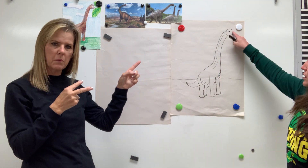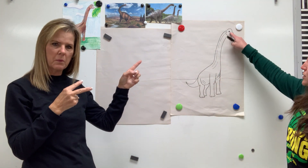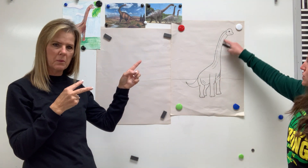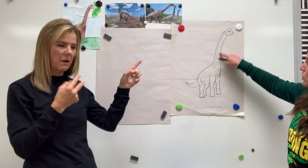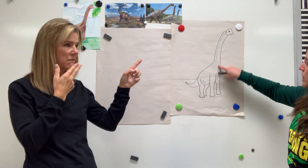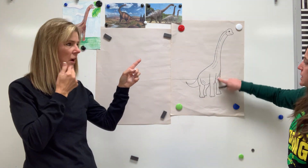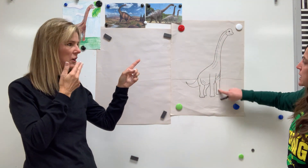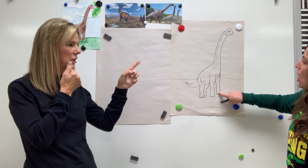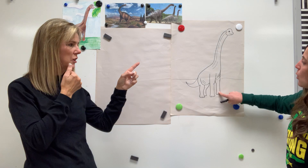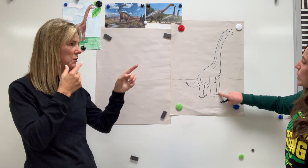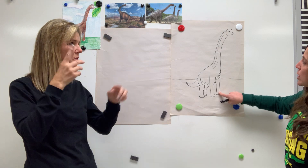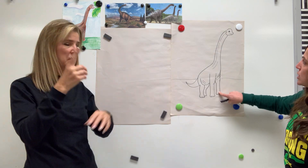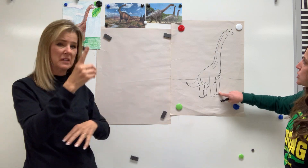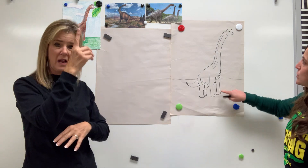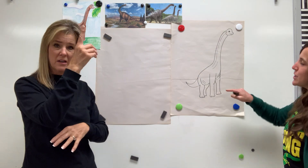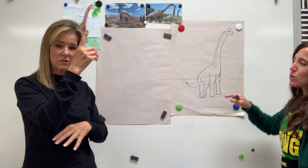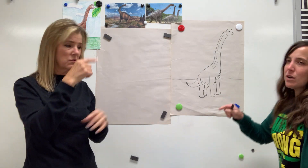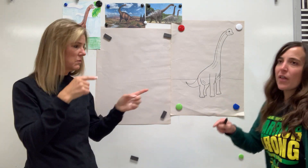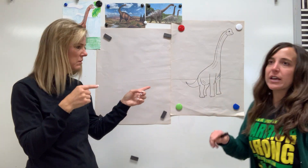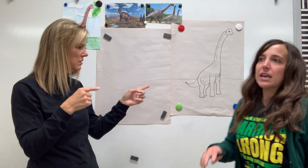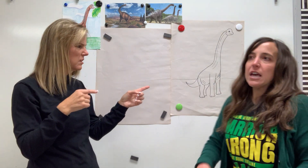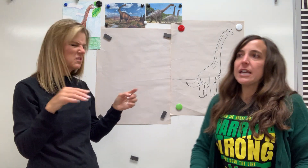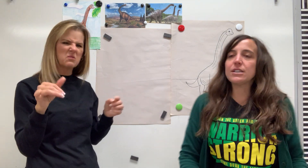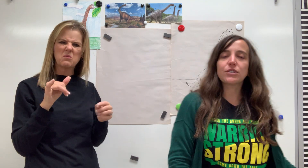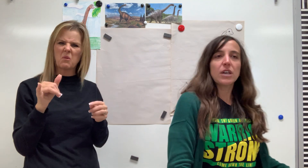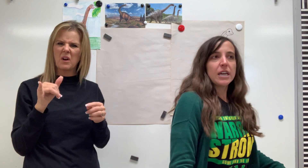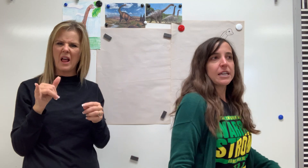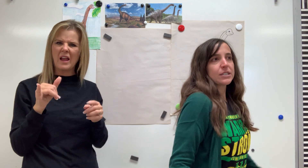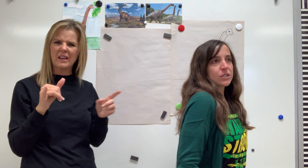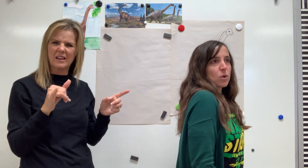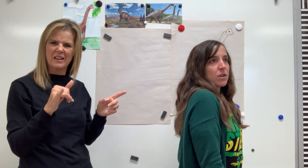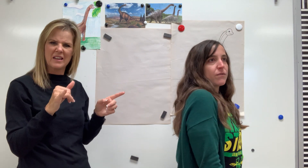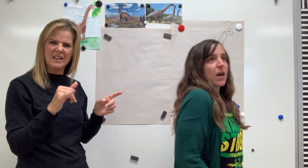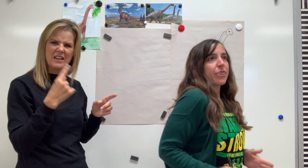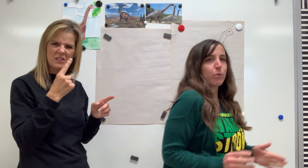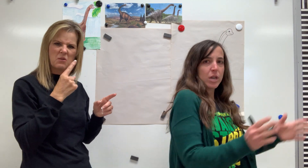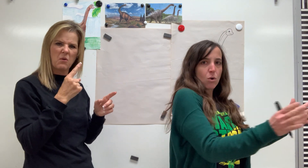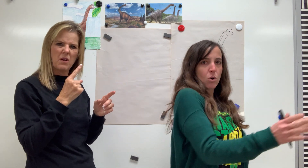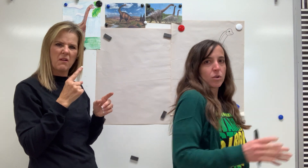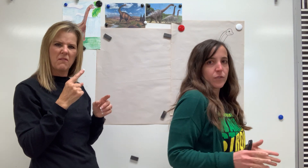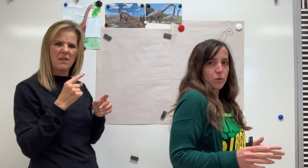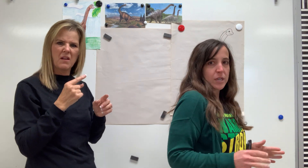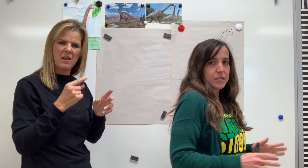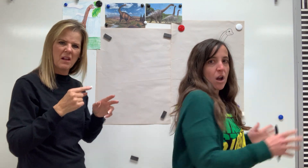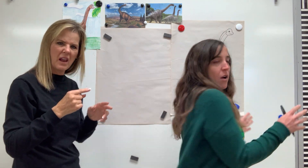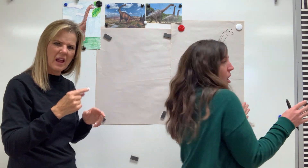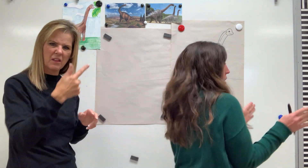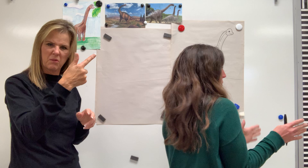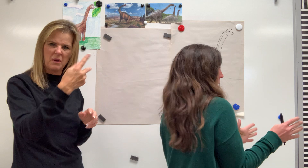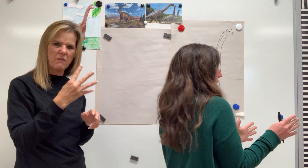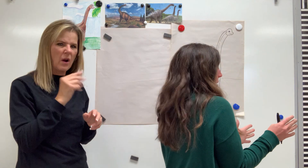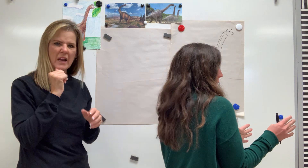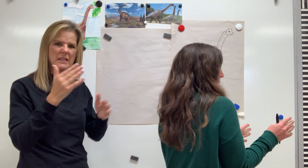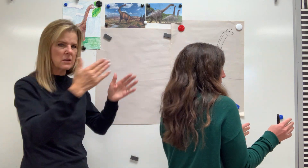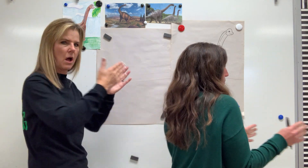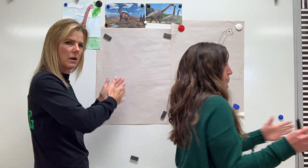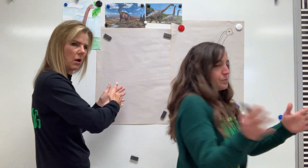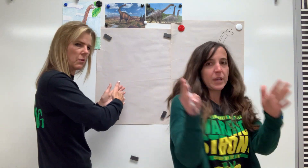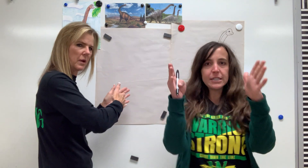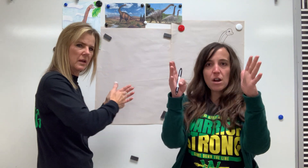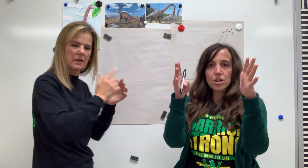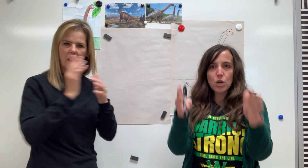cute Brachiosaurus. We are going to do, it's sort of like he's sort of a three-quarter view. He's not all the way to the